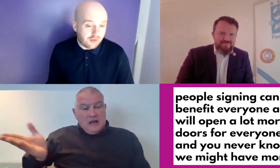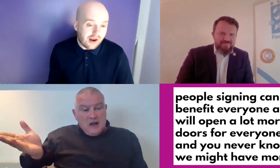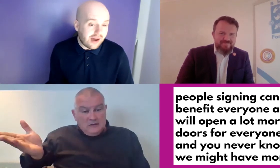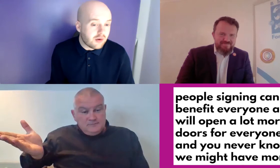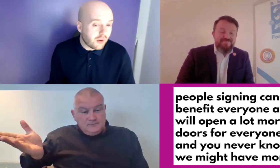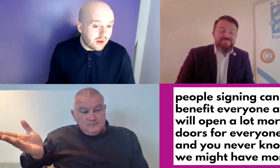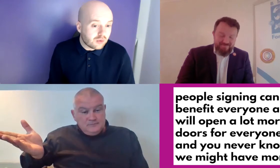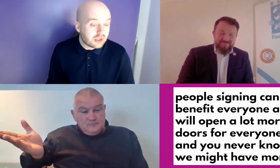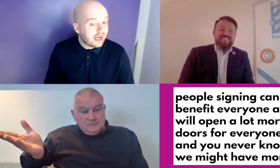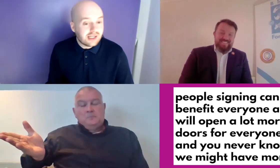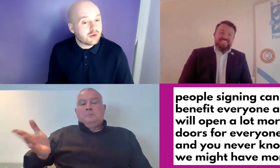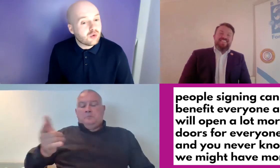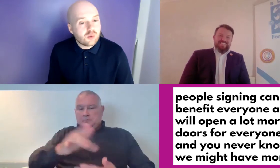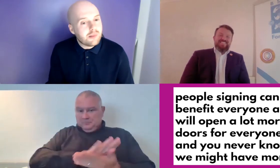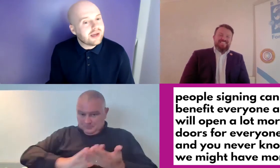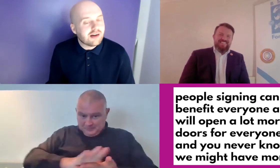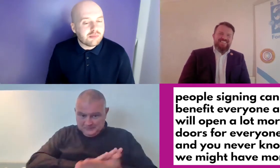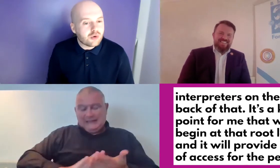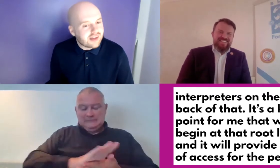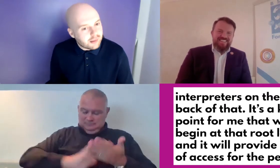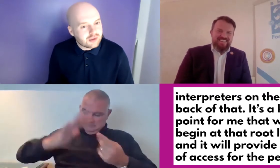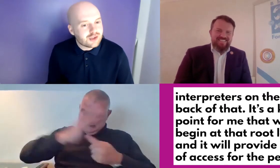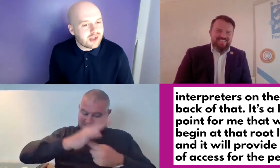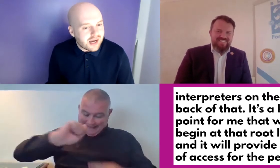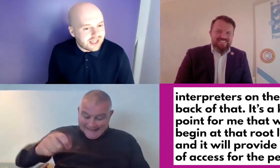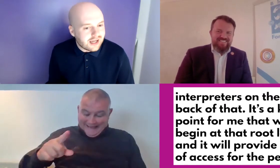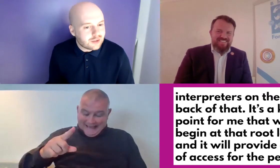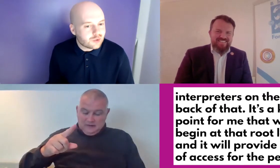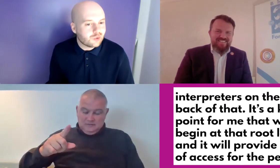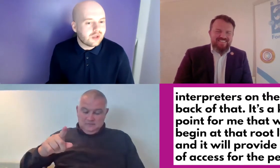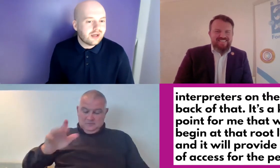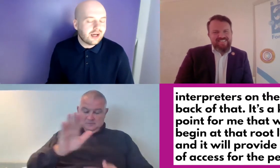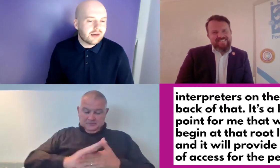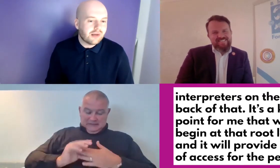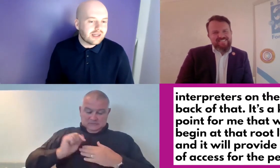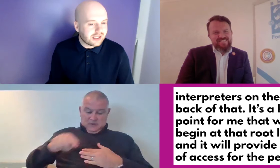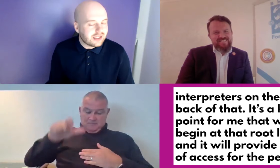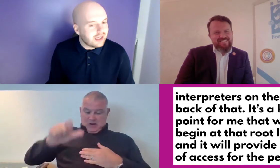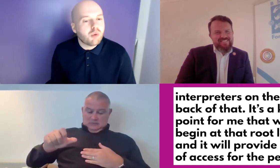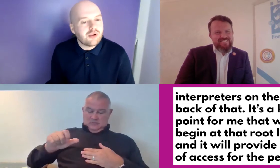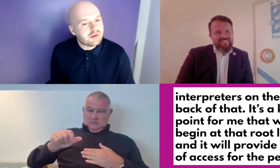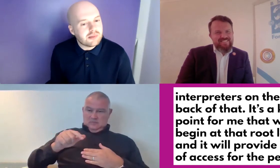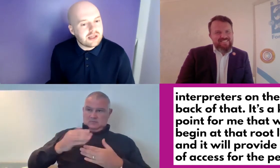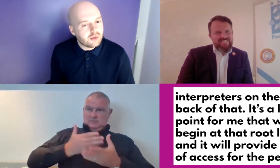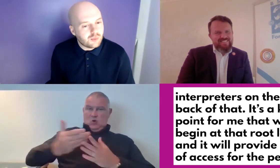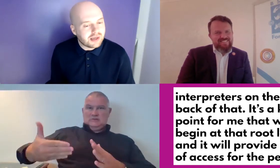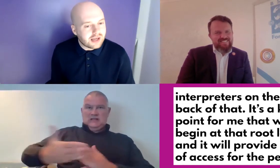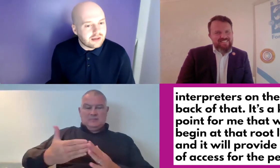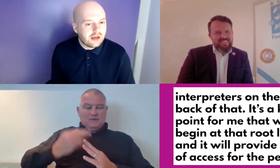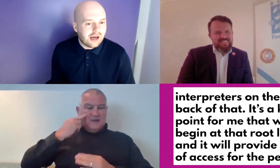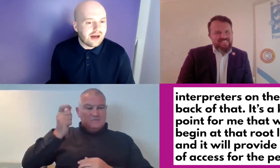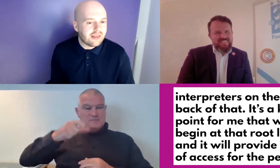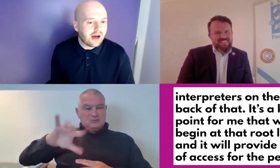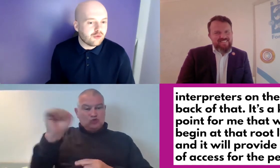doors for everyone else. And you never know, we might have more interpreters in the back of that. So it's a key point for me that we